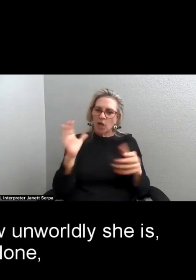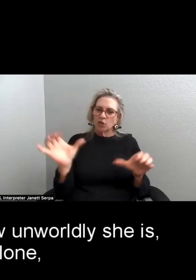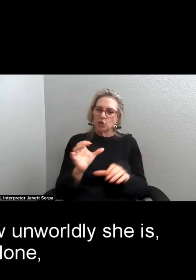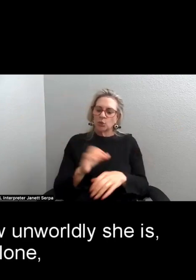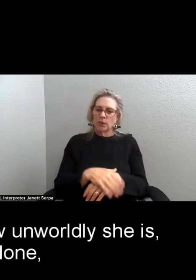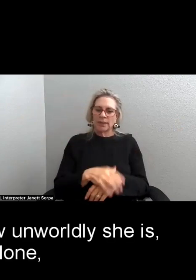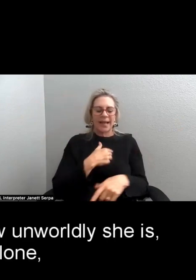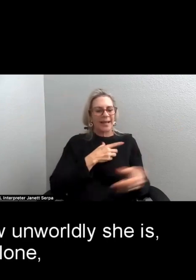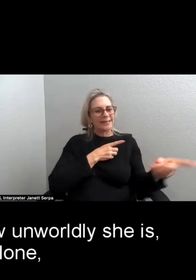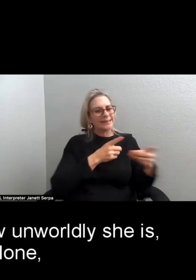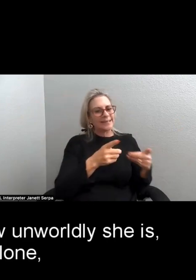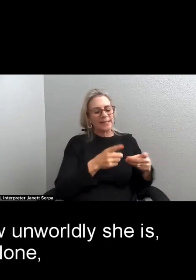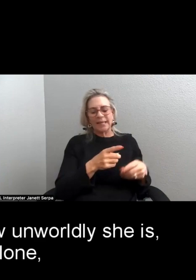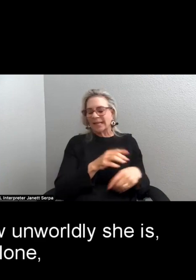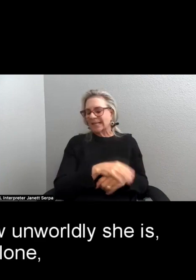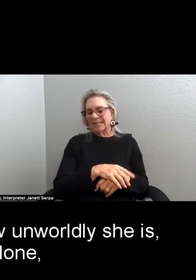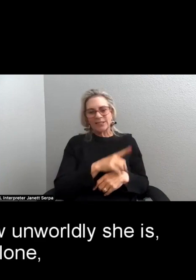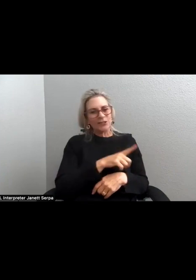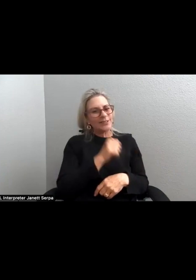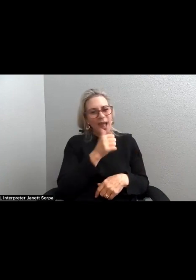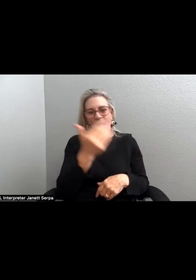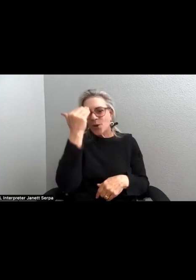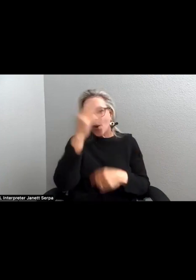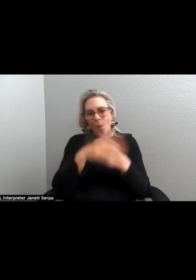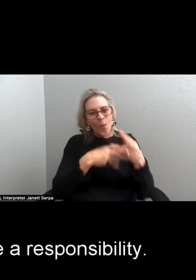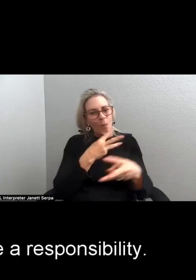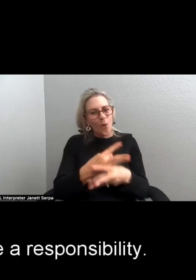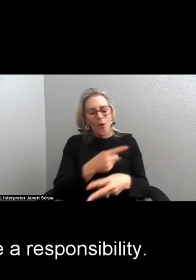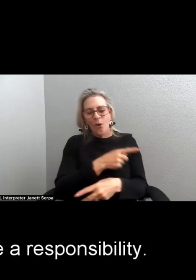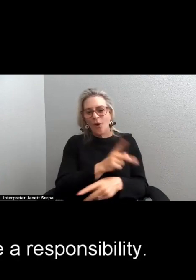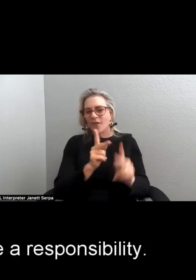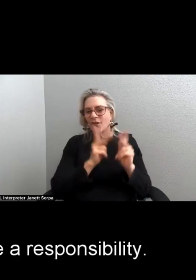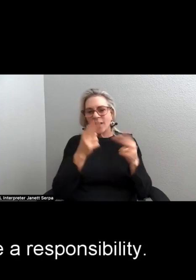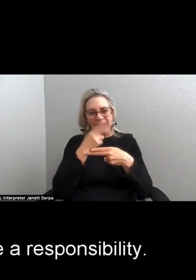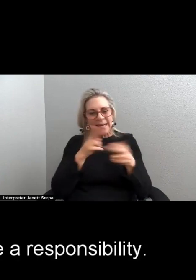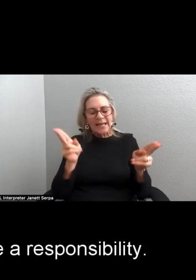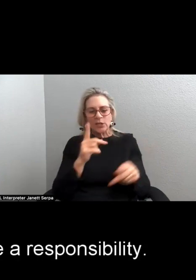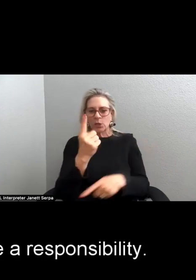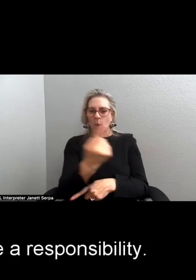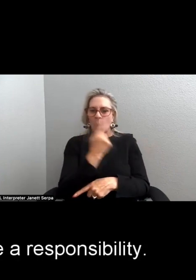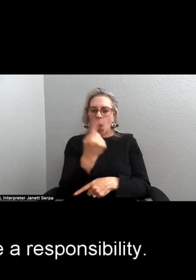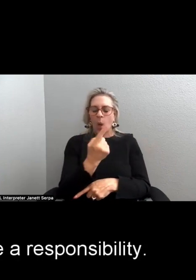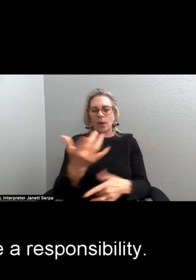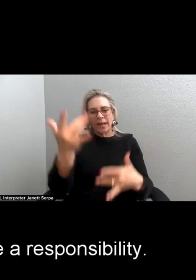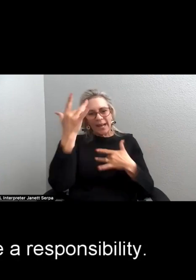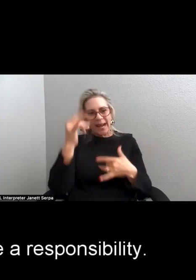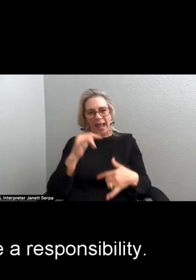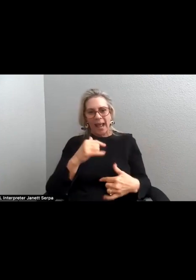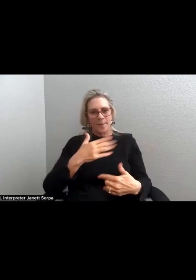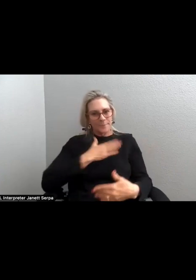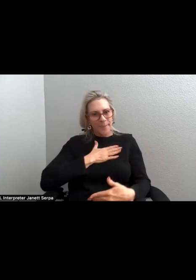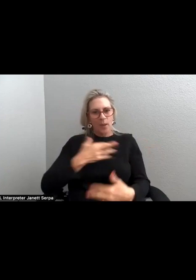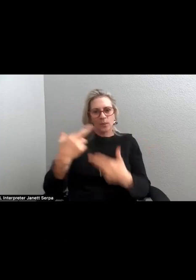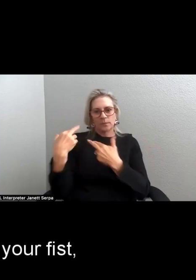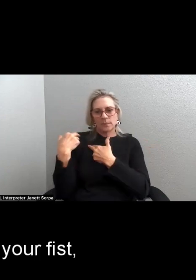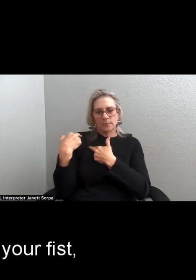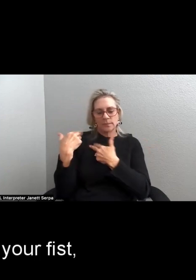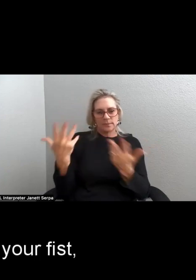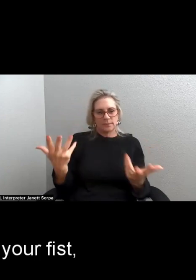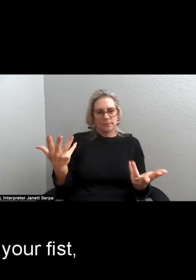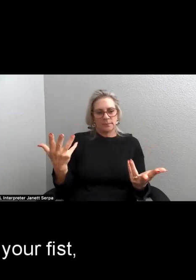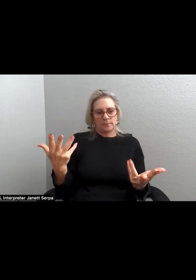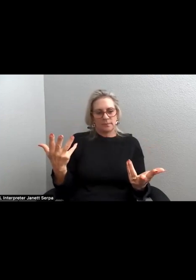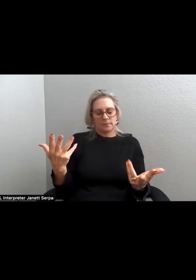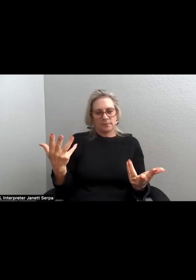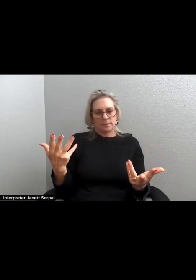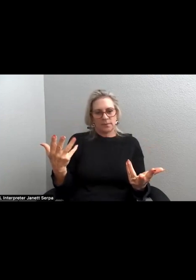how unworldly she is, how alone, how ill, how I have a responsibility. You open